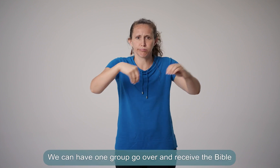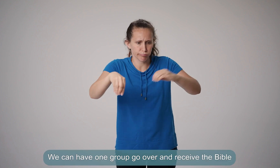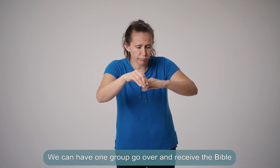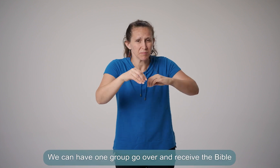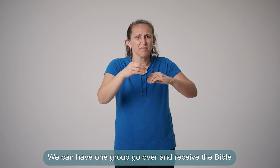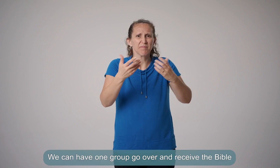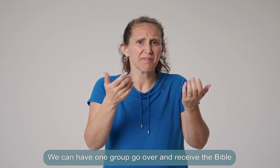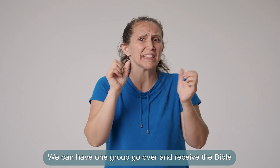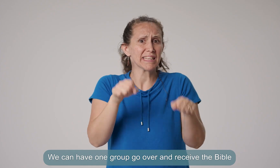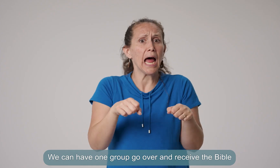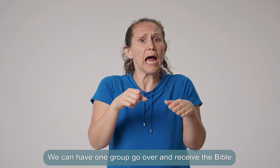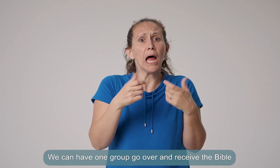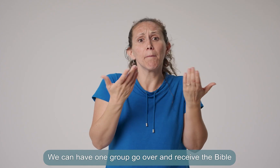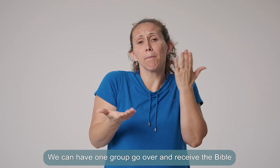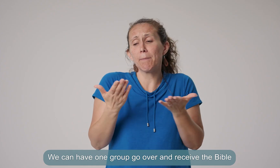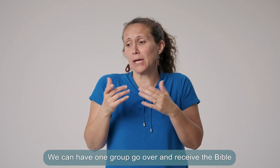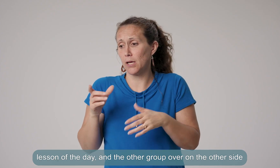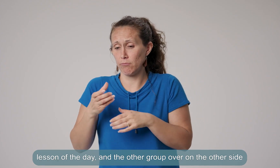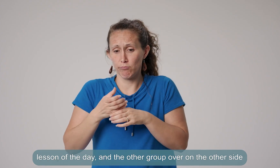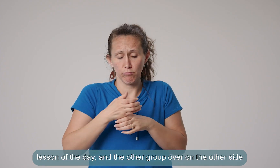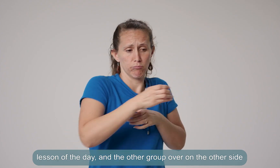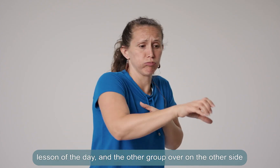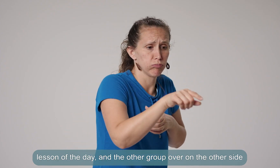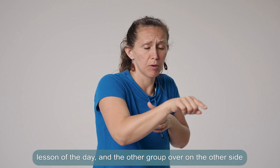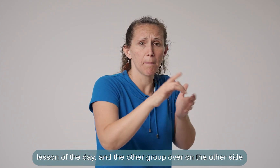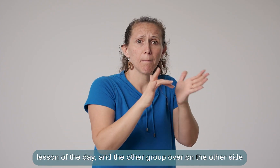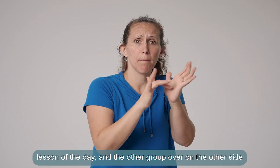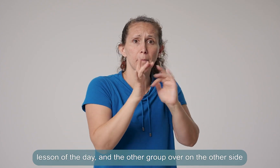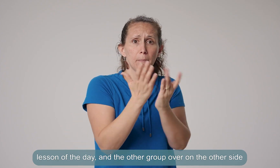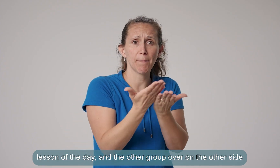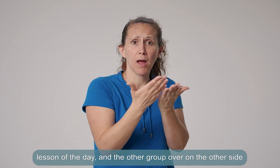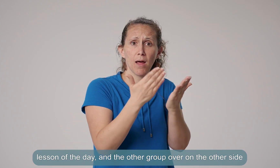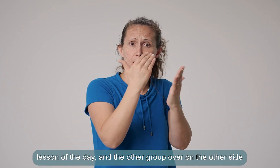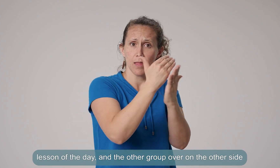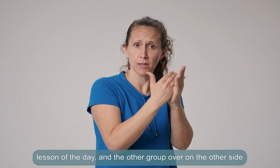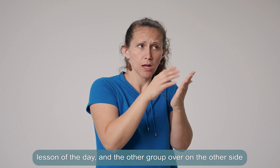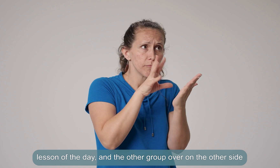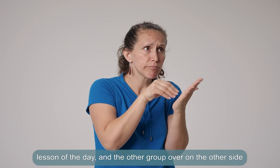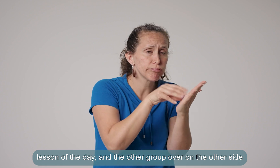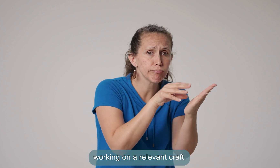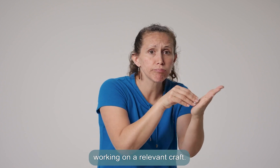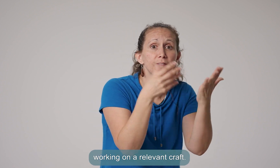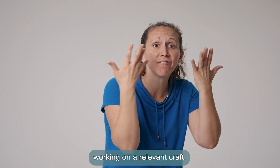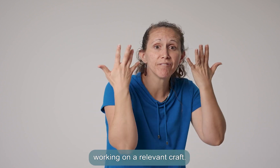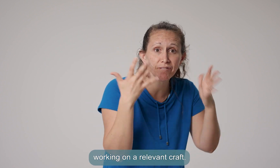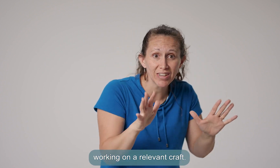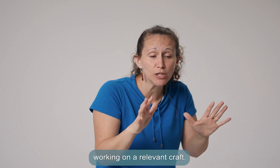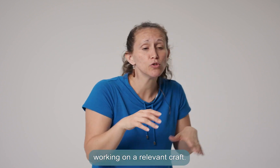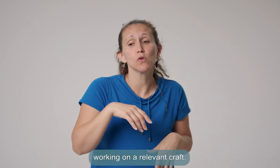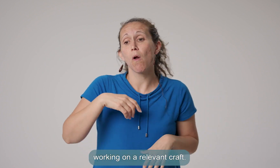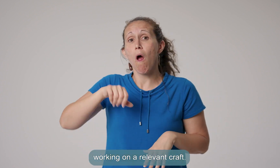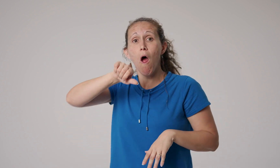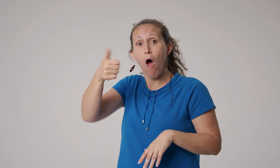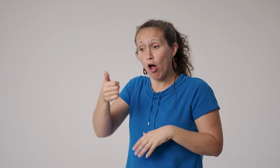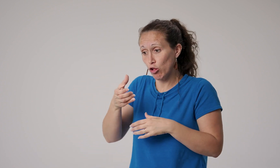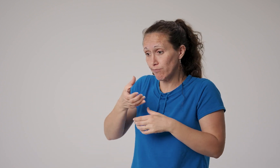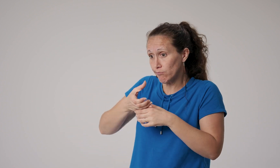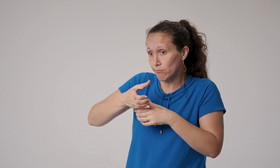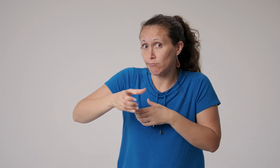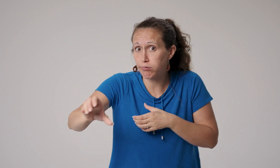one group go over and receive the Bible lesson of the day, and the other group over on the other side working on a relevant craft.